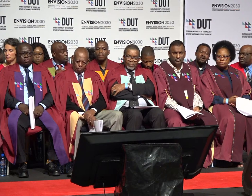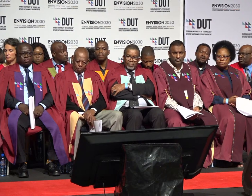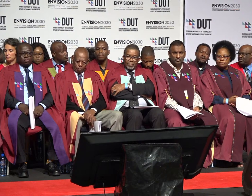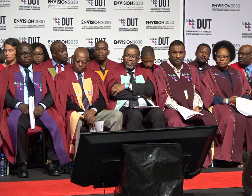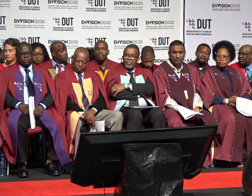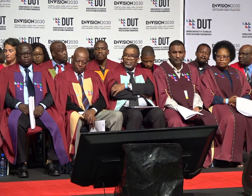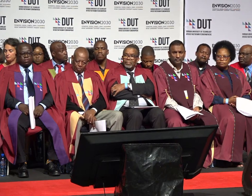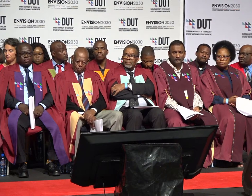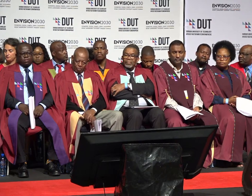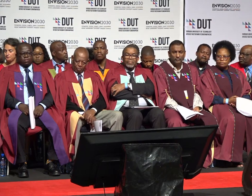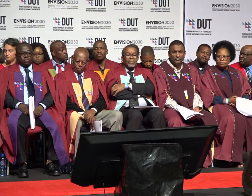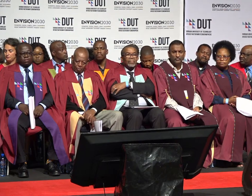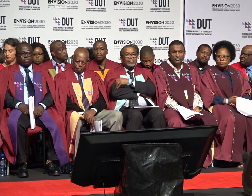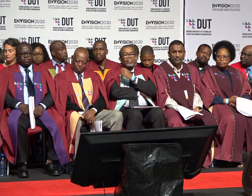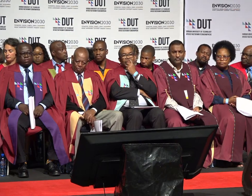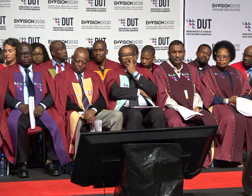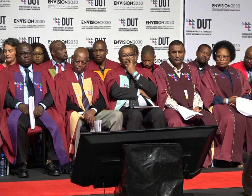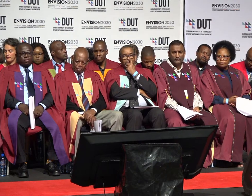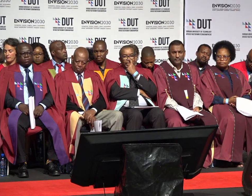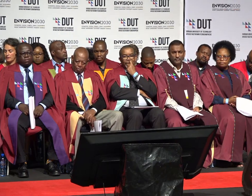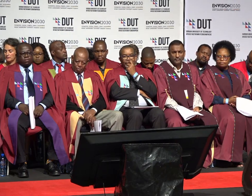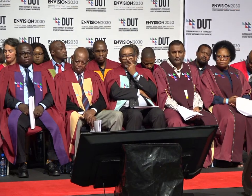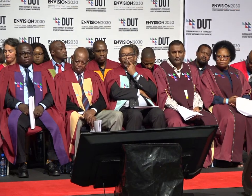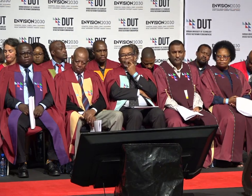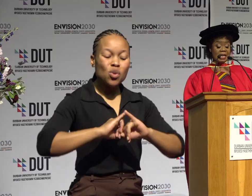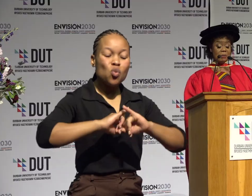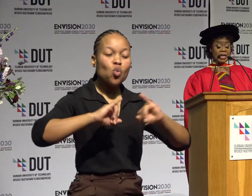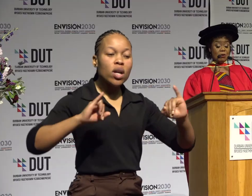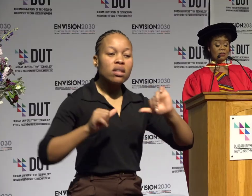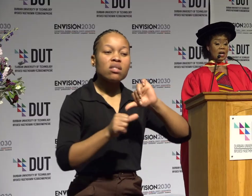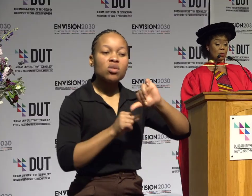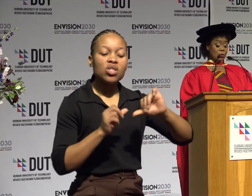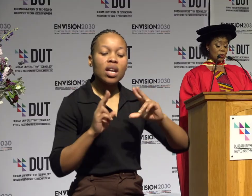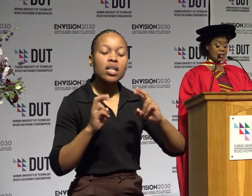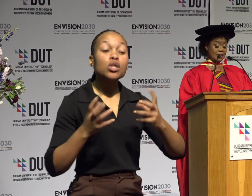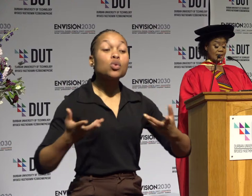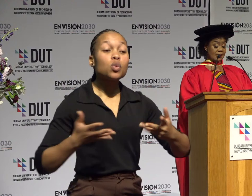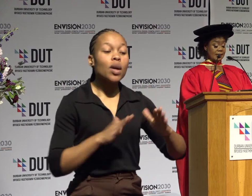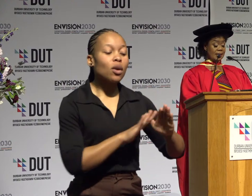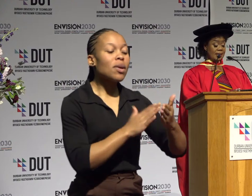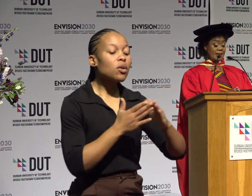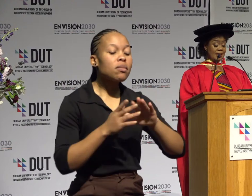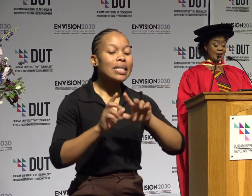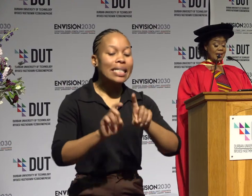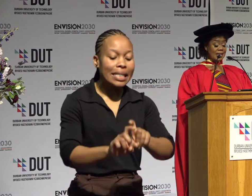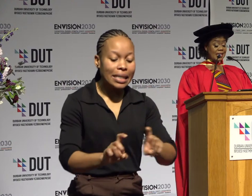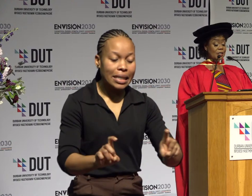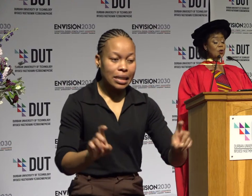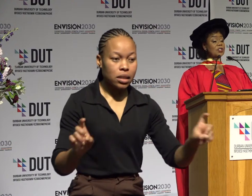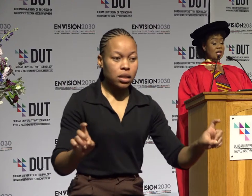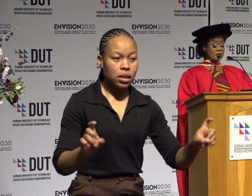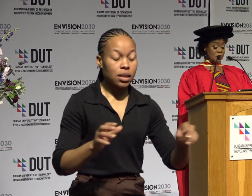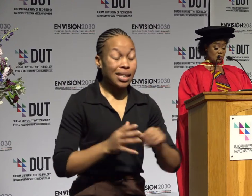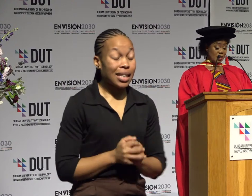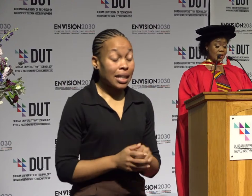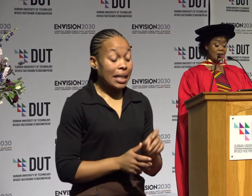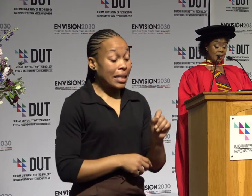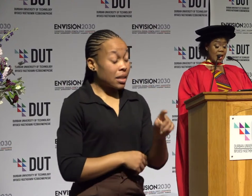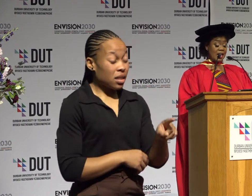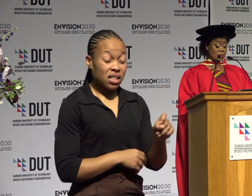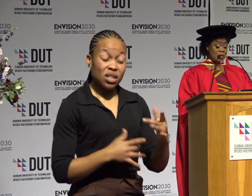and deepening the already existing social issues in many of our communities. This concerns